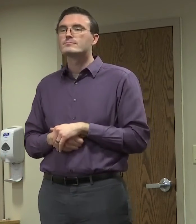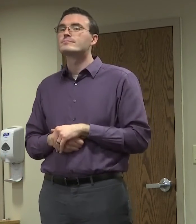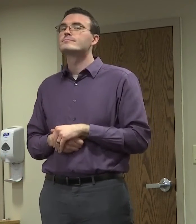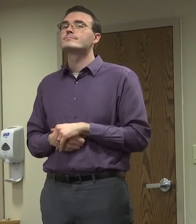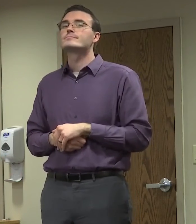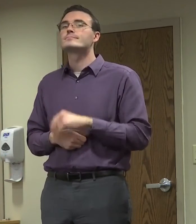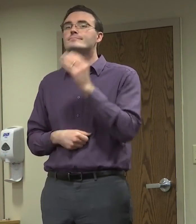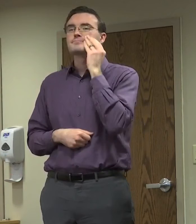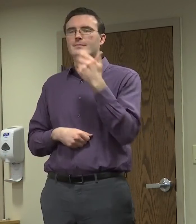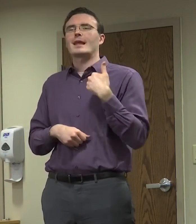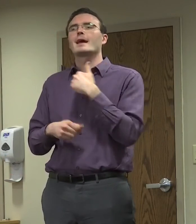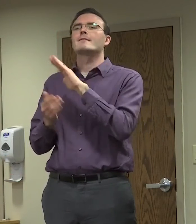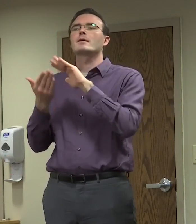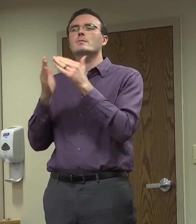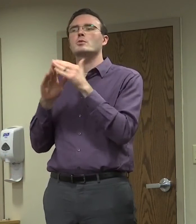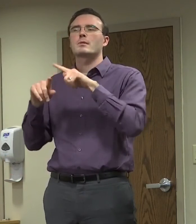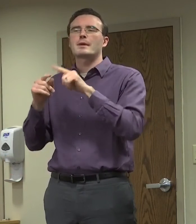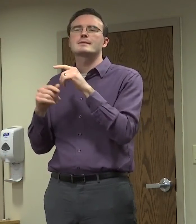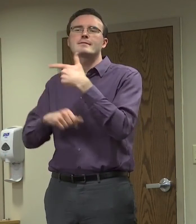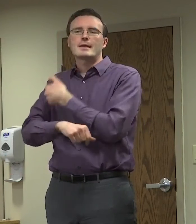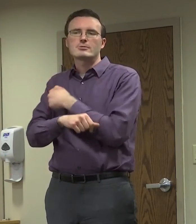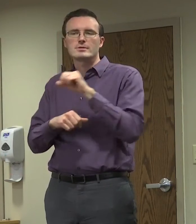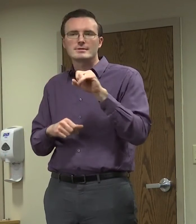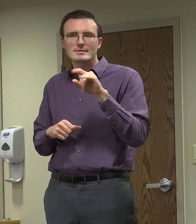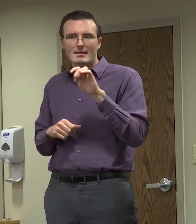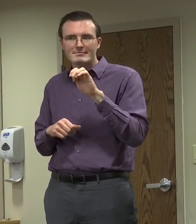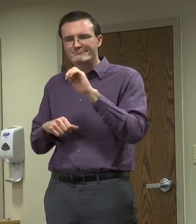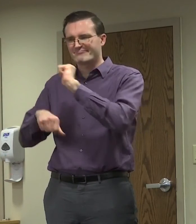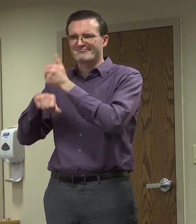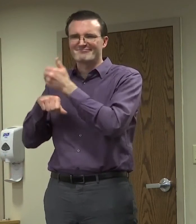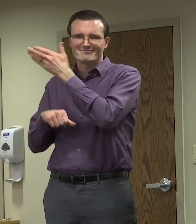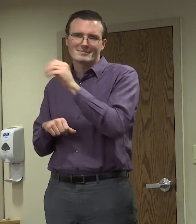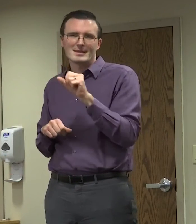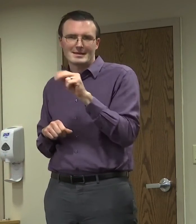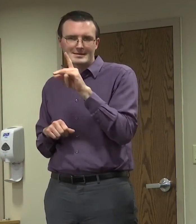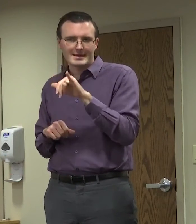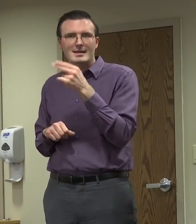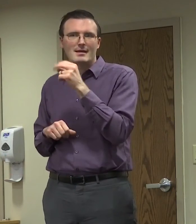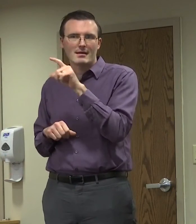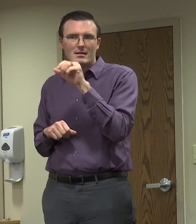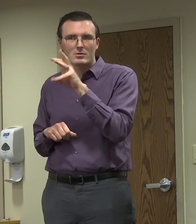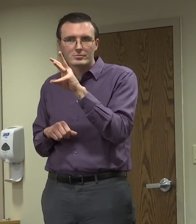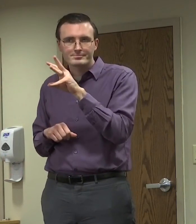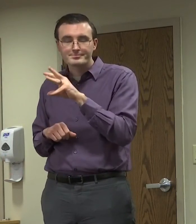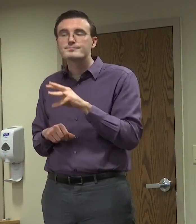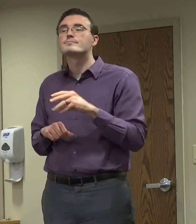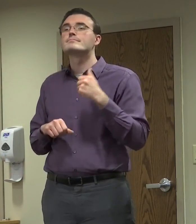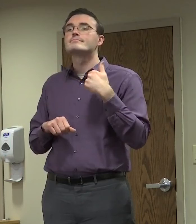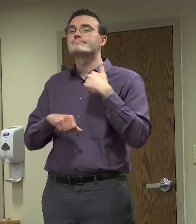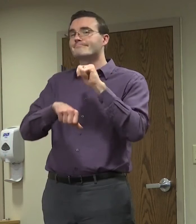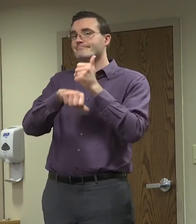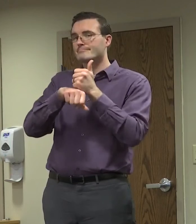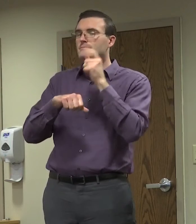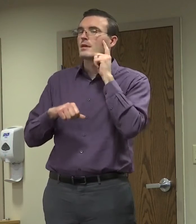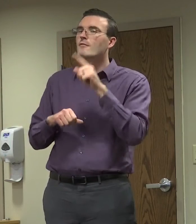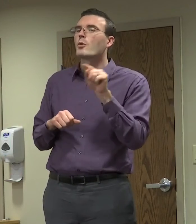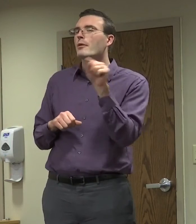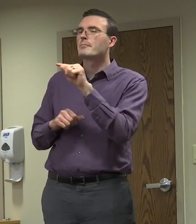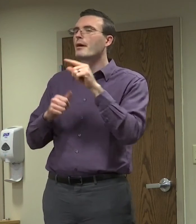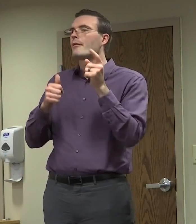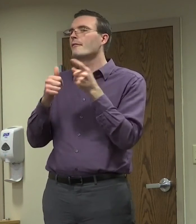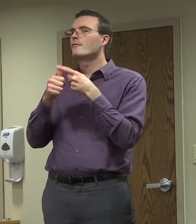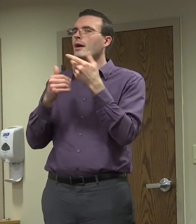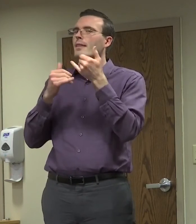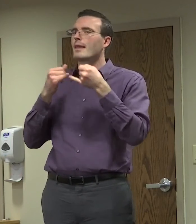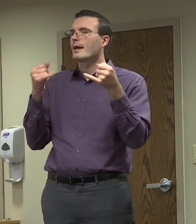community-based vaccination site at Sandy Hollow. Our mobile sites for essential and frontline workers based on the phase, and we're going to talk a little bit more